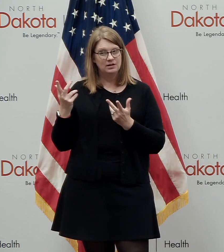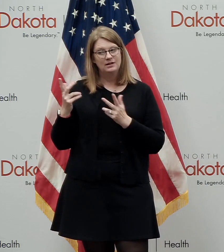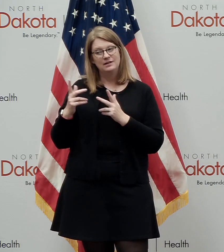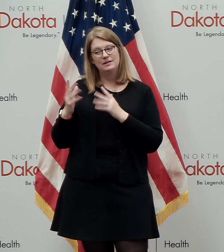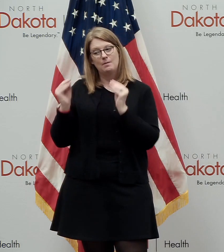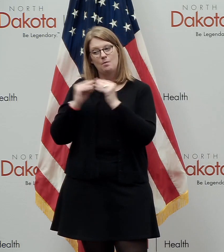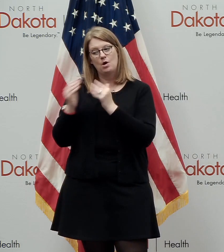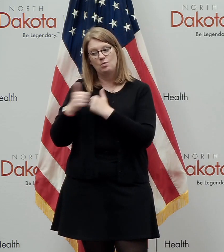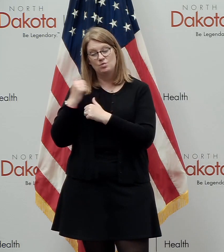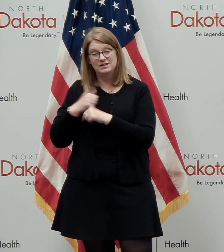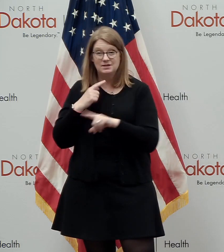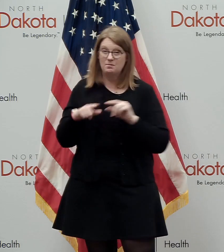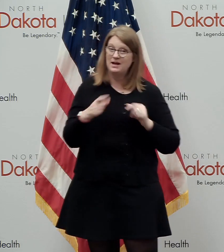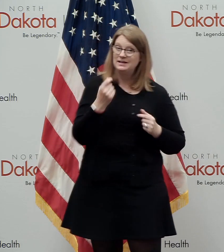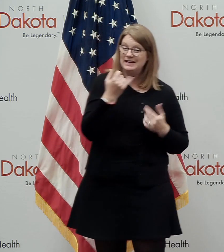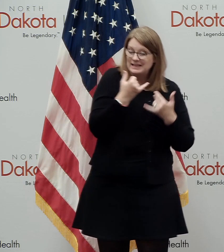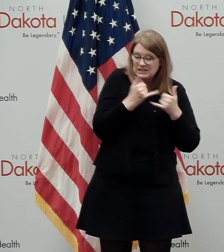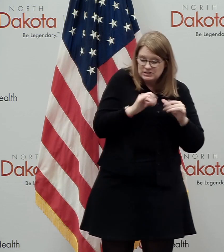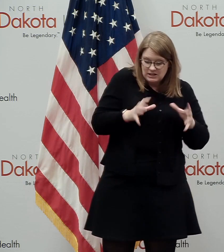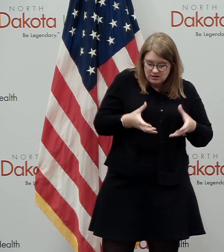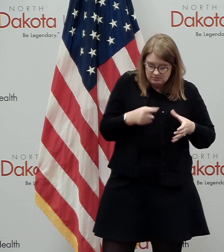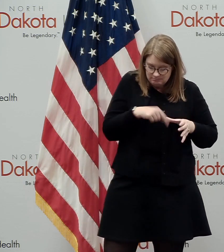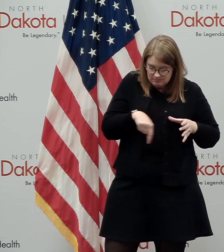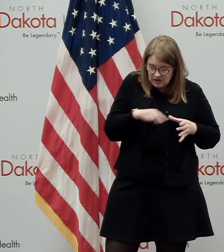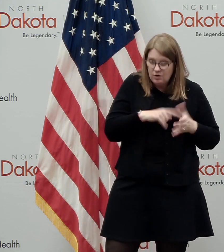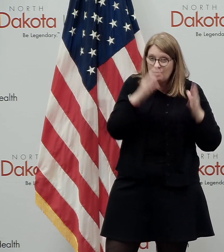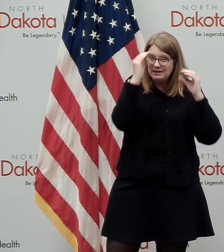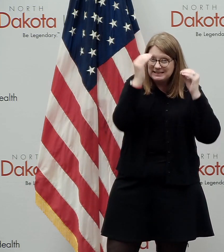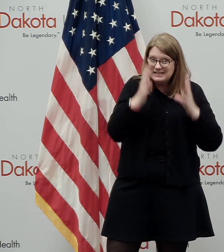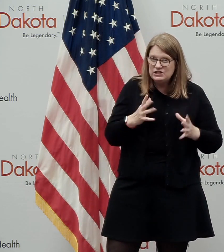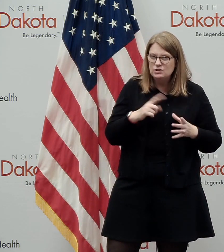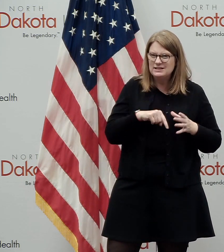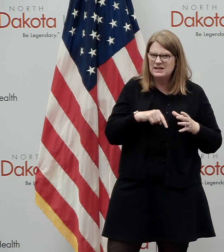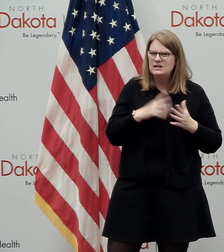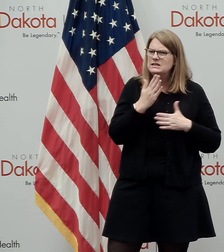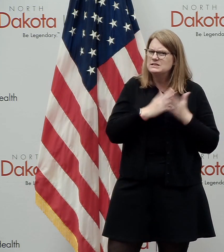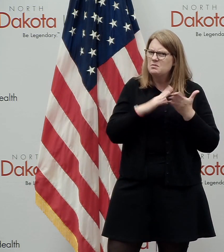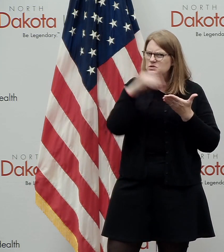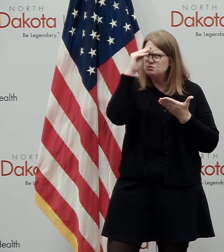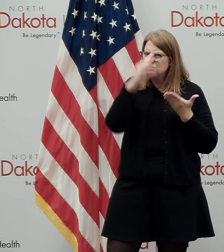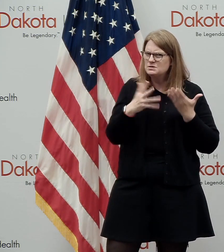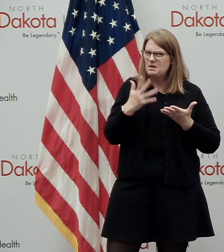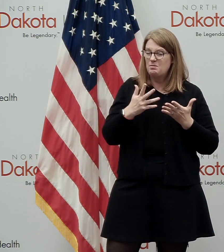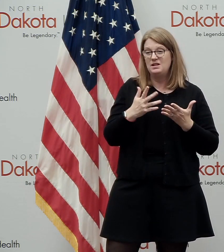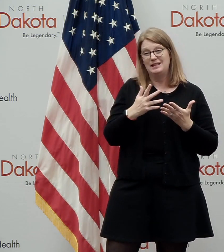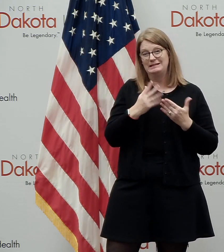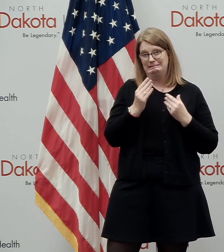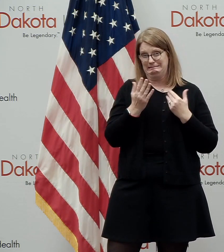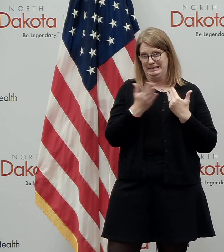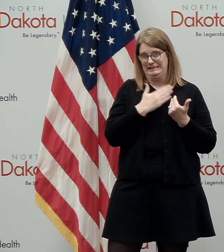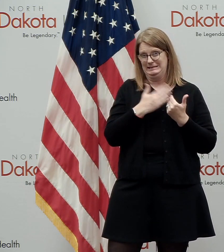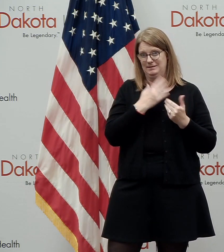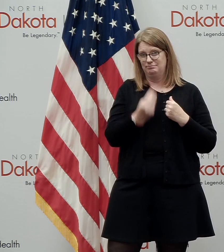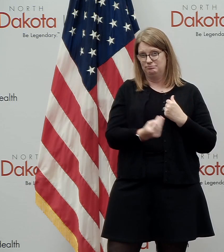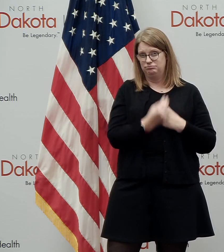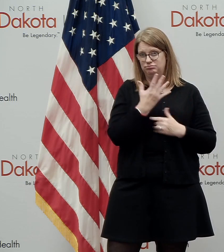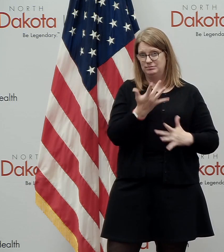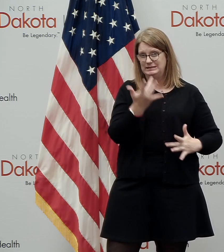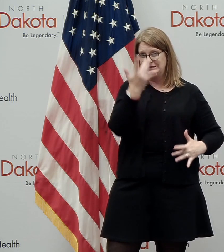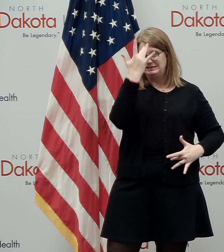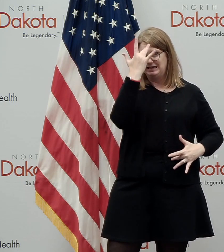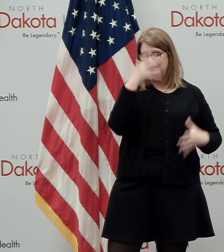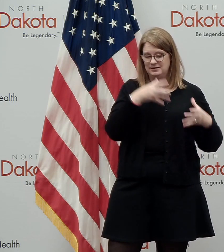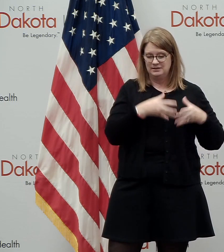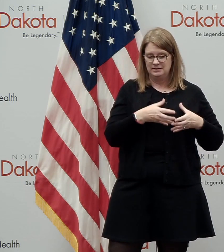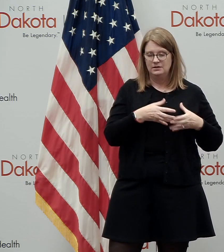health conditions that we have to be very careful of. There's teachers, but for the vast majority, again, we want to keep driving towards having